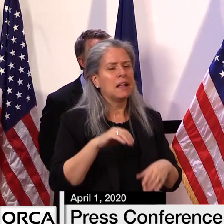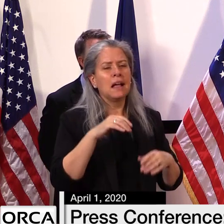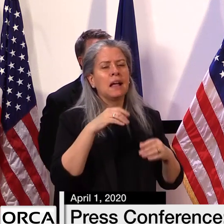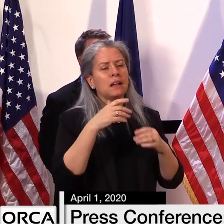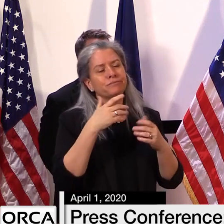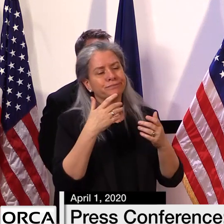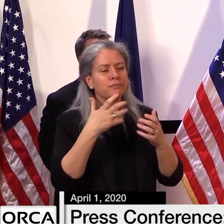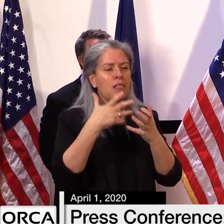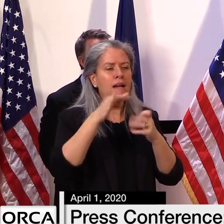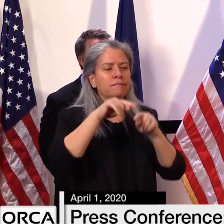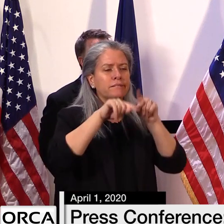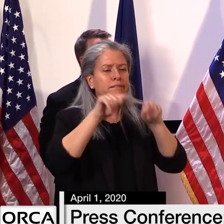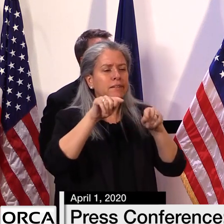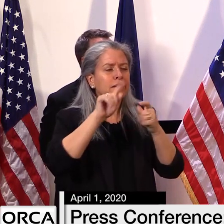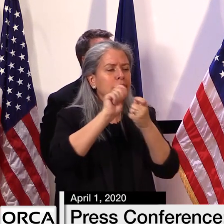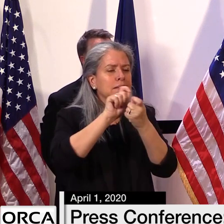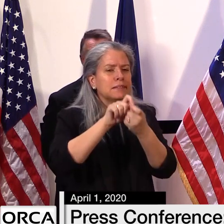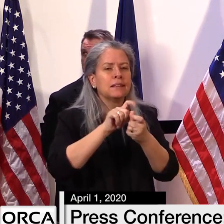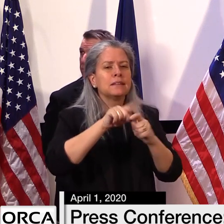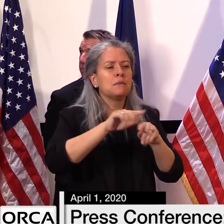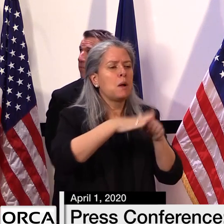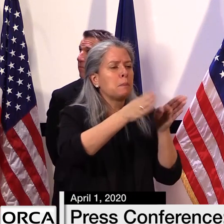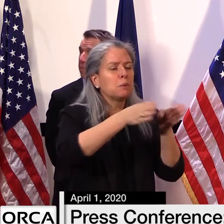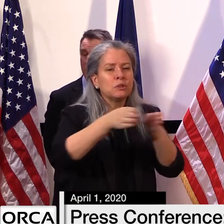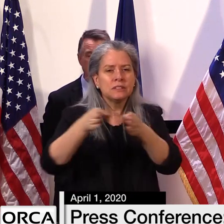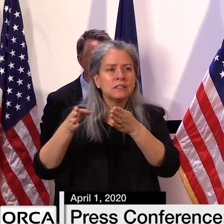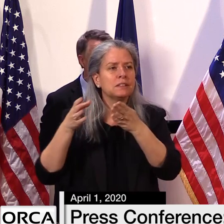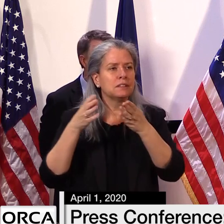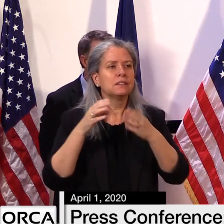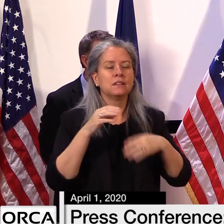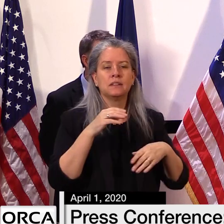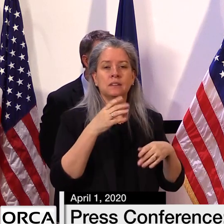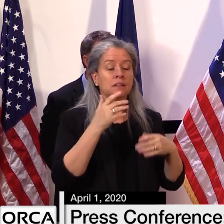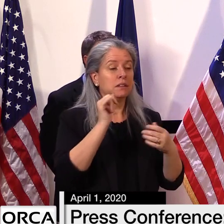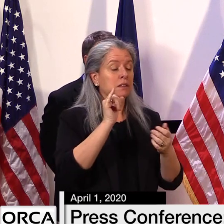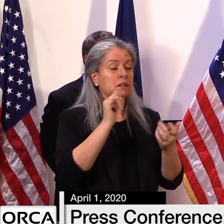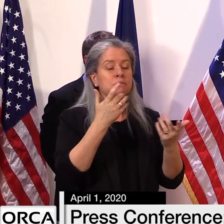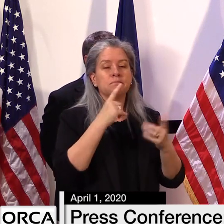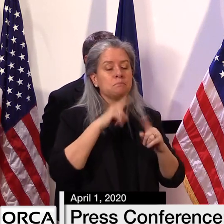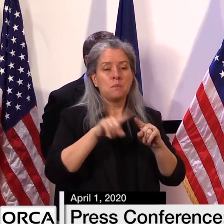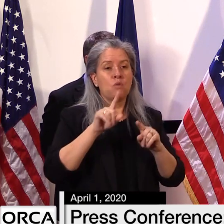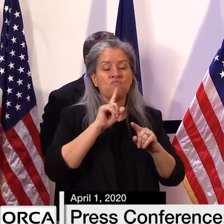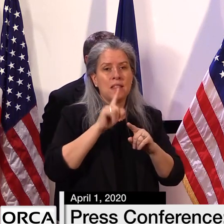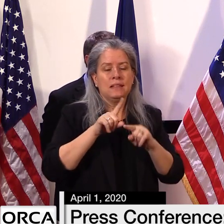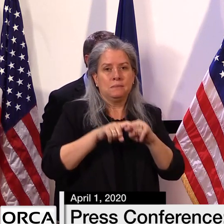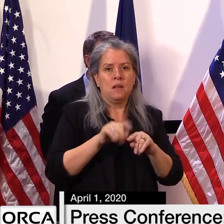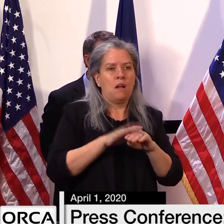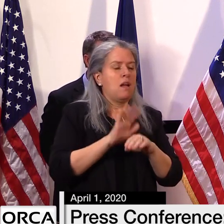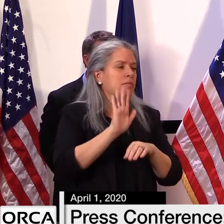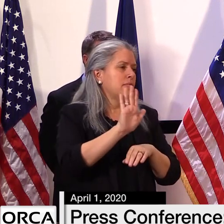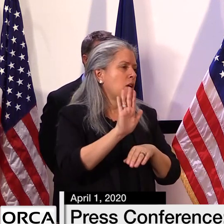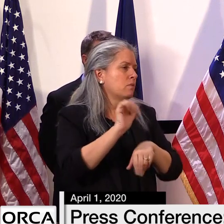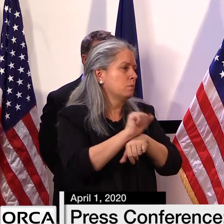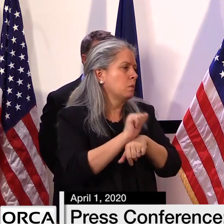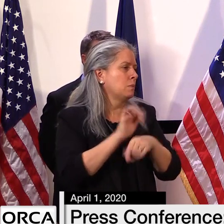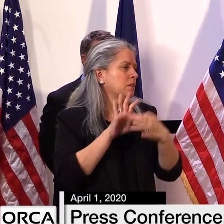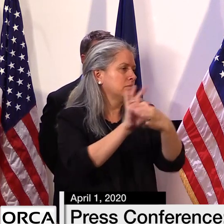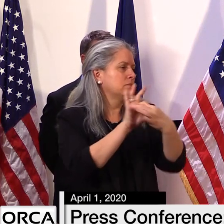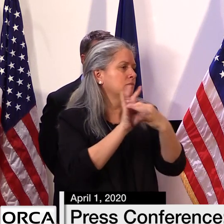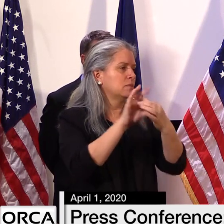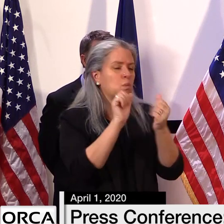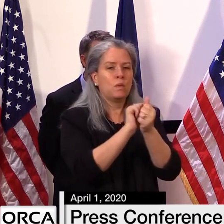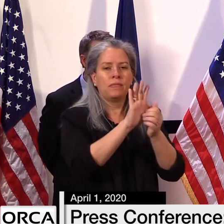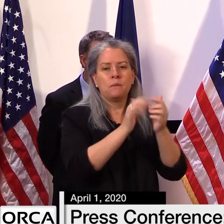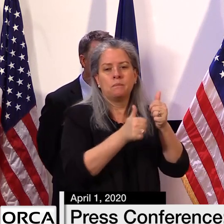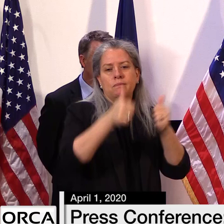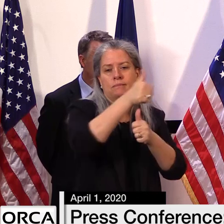variables in there. And whether they're, again, a direct employee or many times they're considered an independent